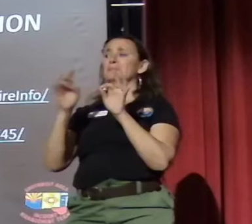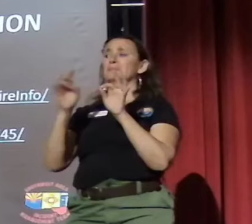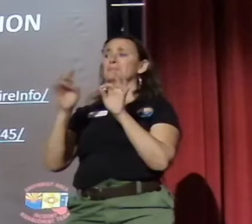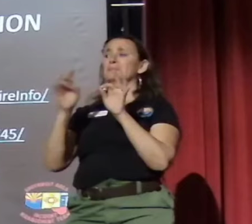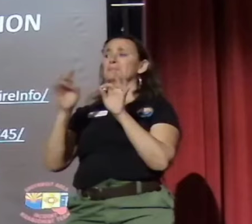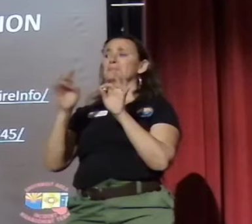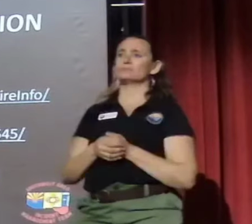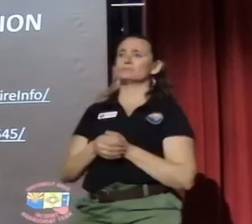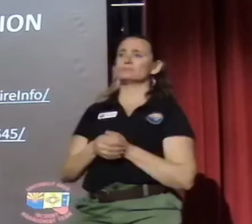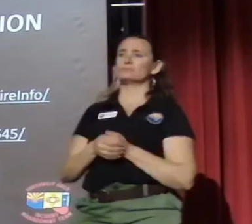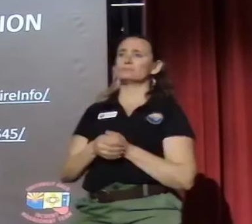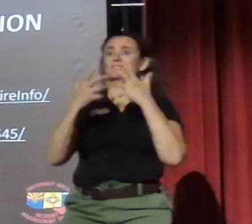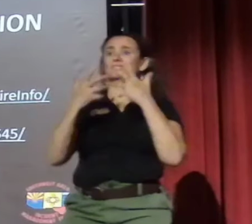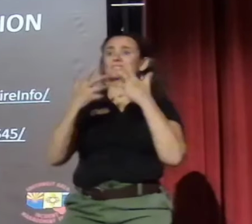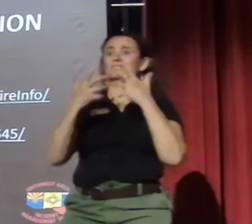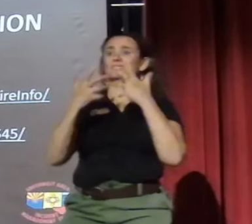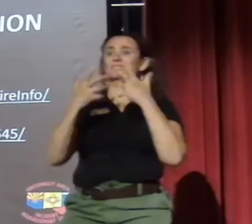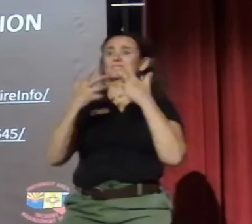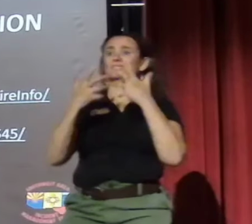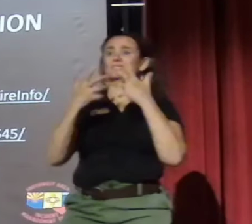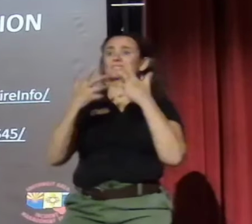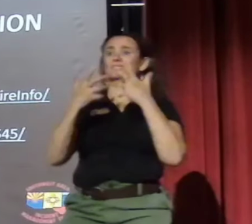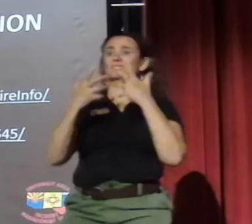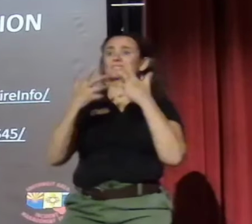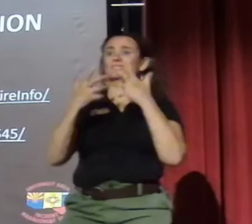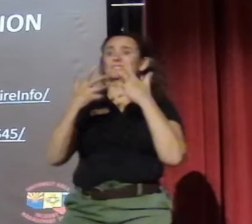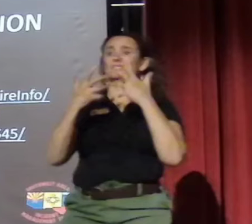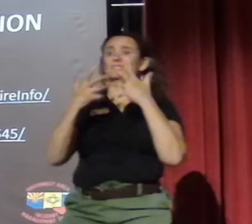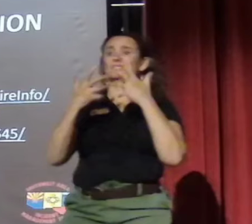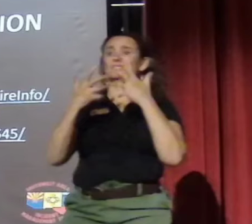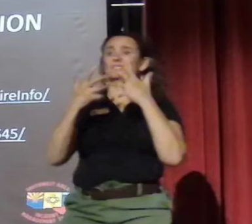generator that's gonna go on, a little fear that.